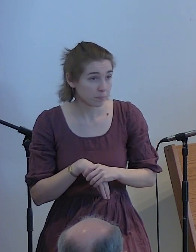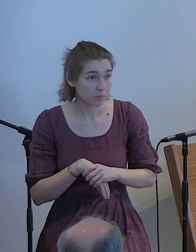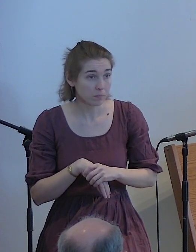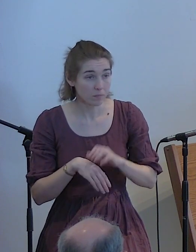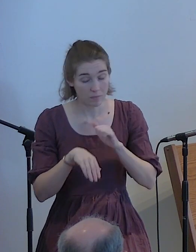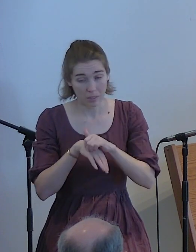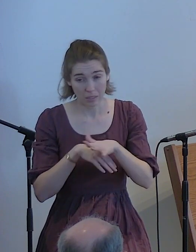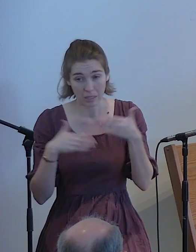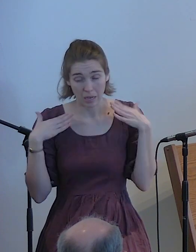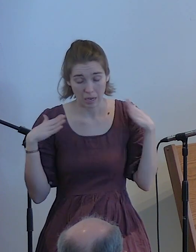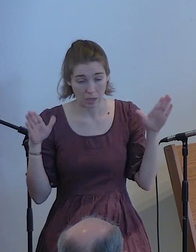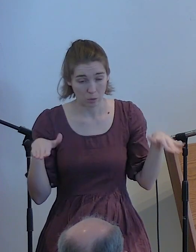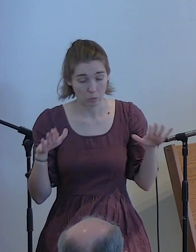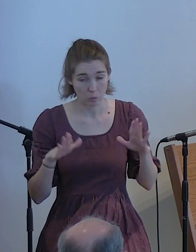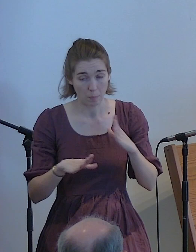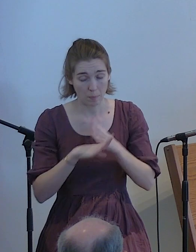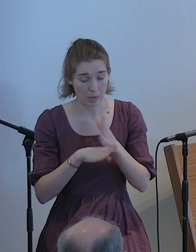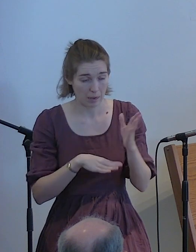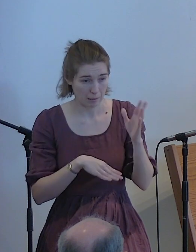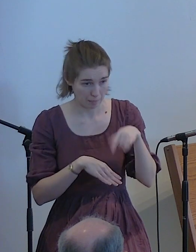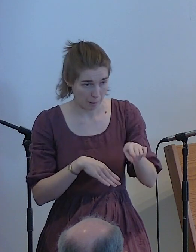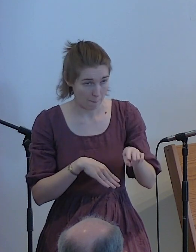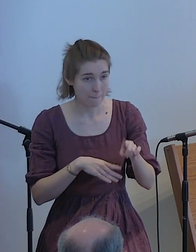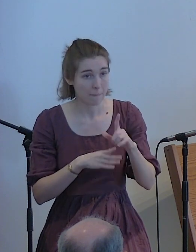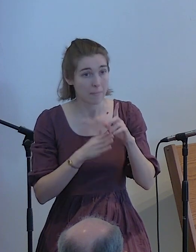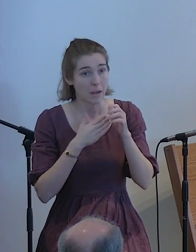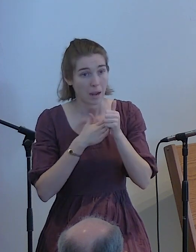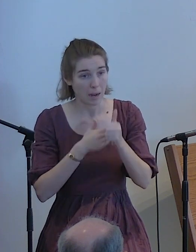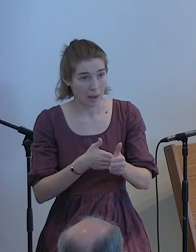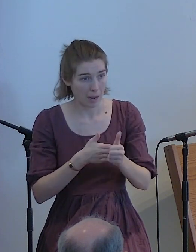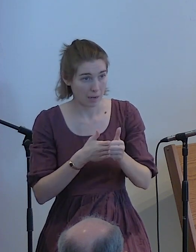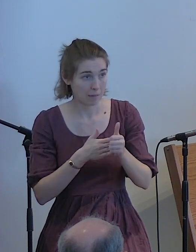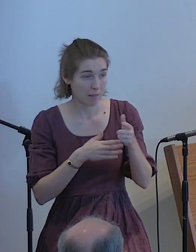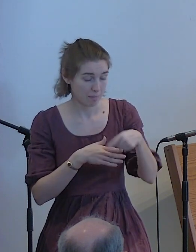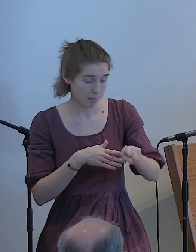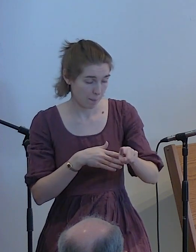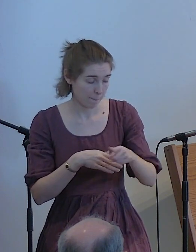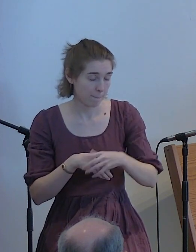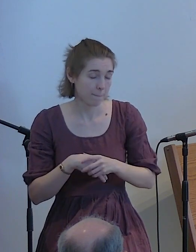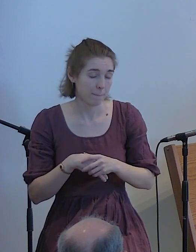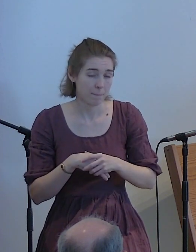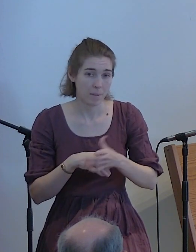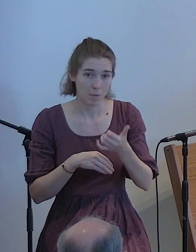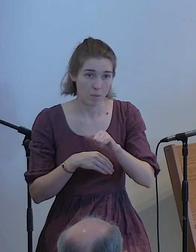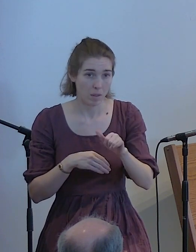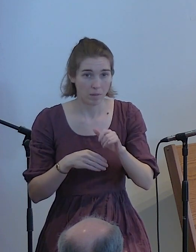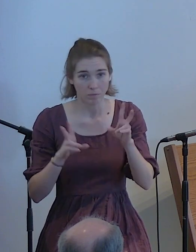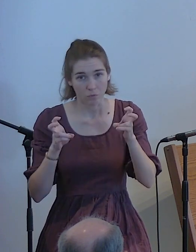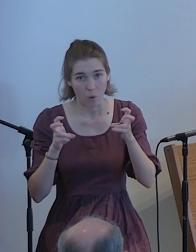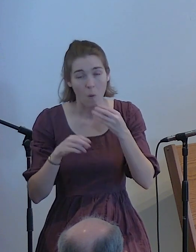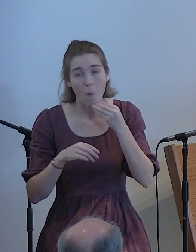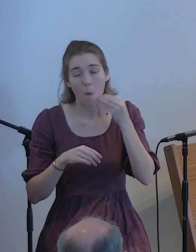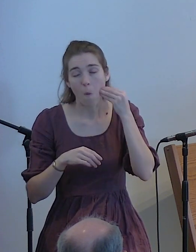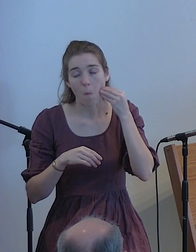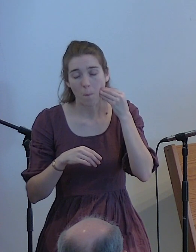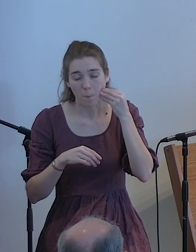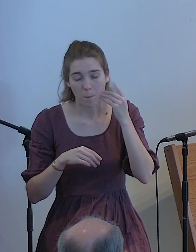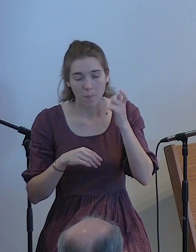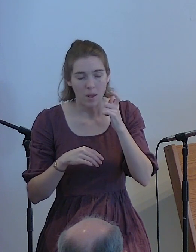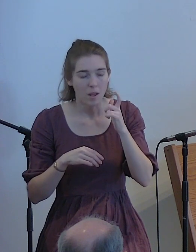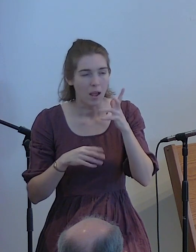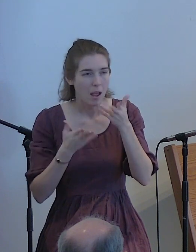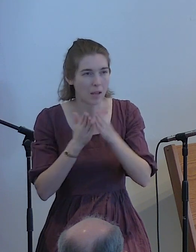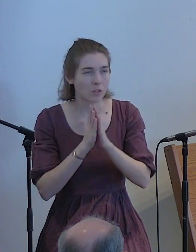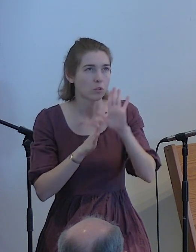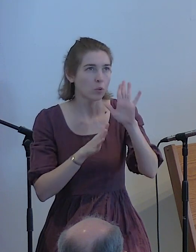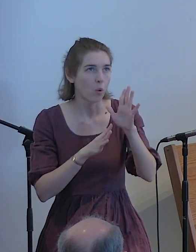send your angels to protect them, guide them. Wherever they call home, I ask that it be